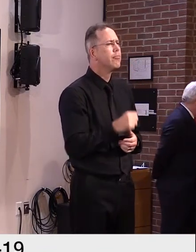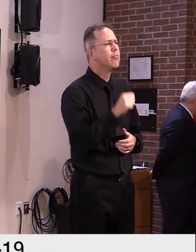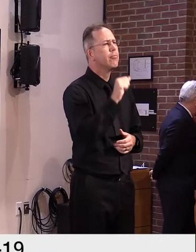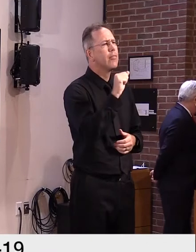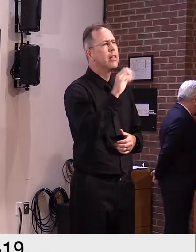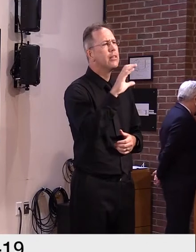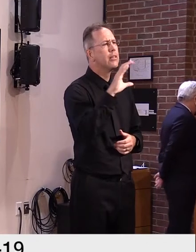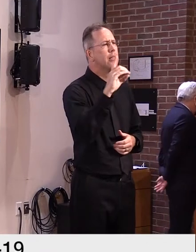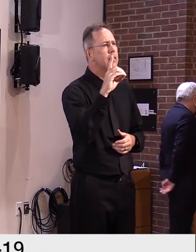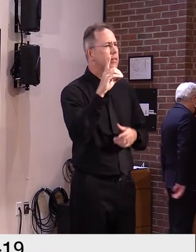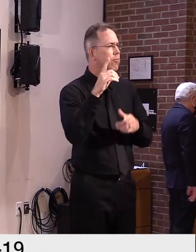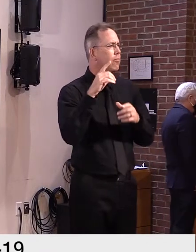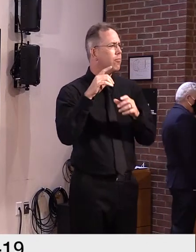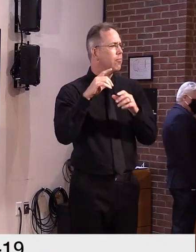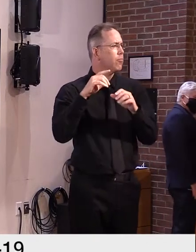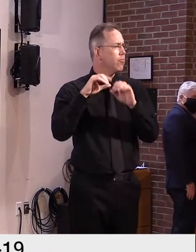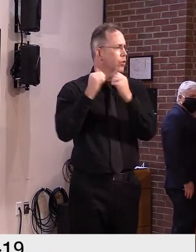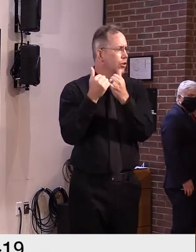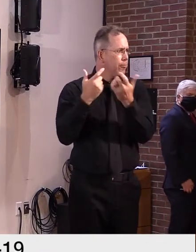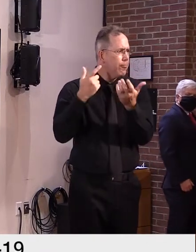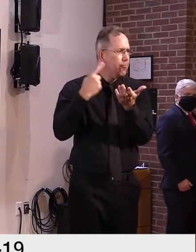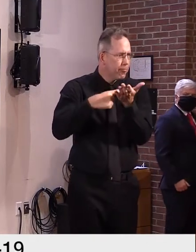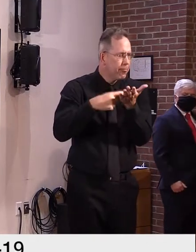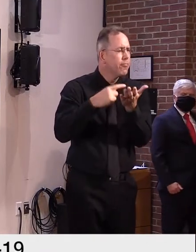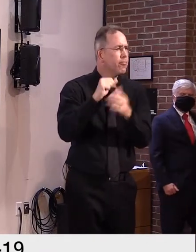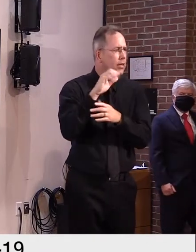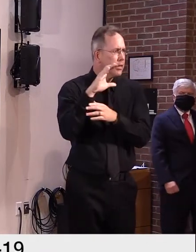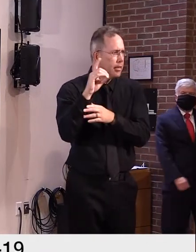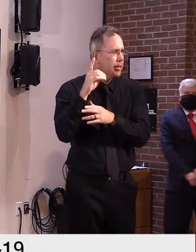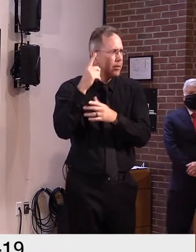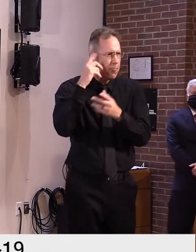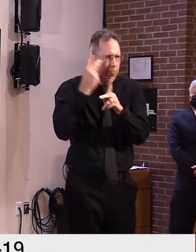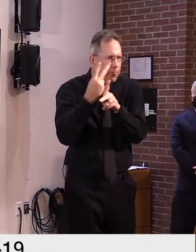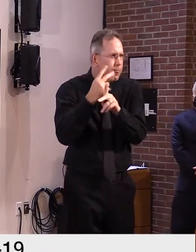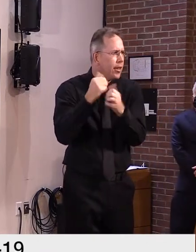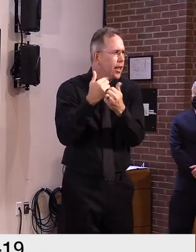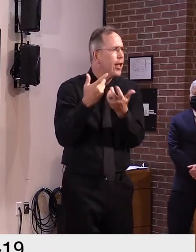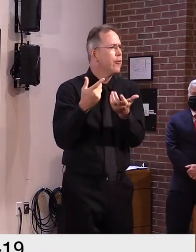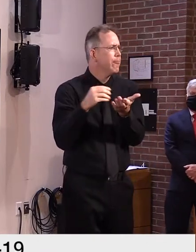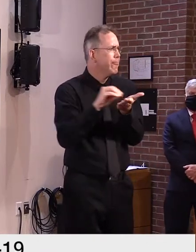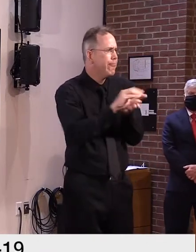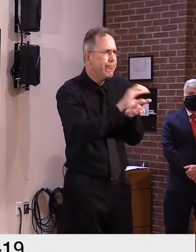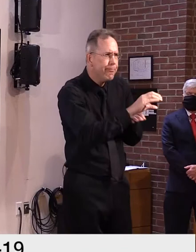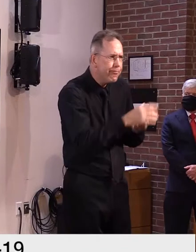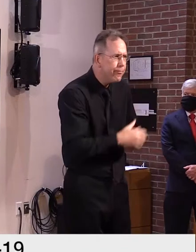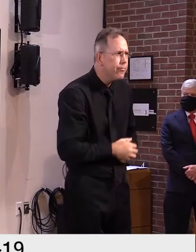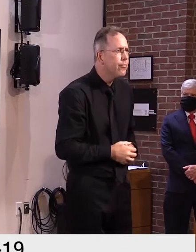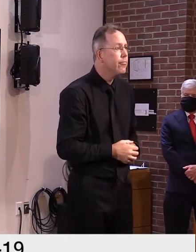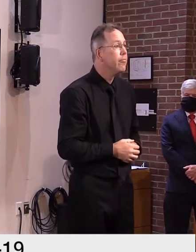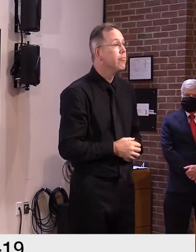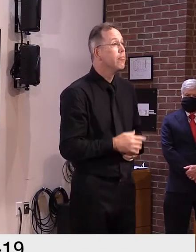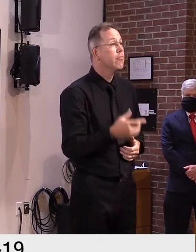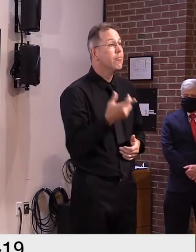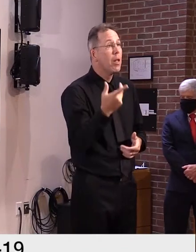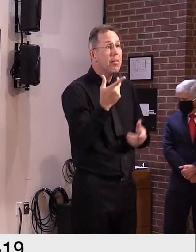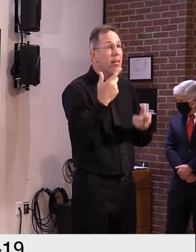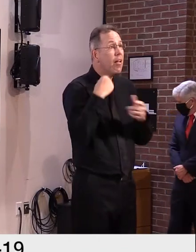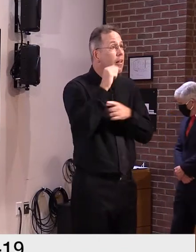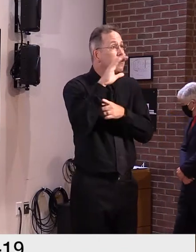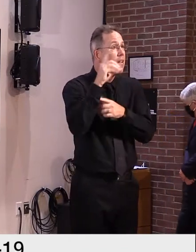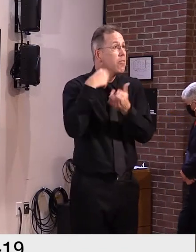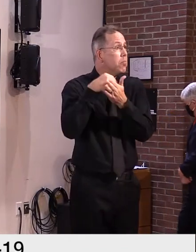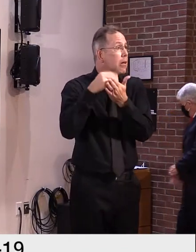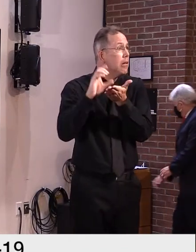least be there as a provision if we do have excess funds available. Secretary Curley, is there